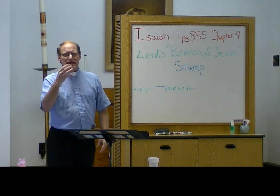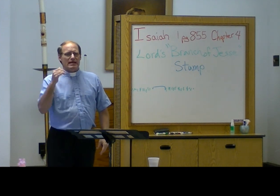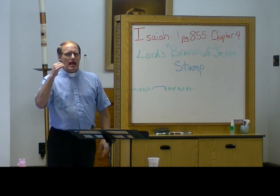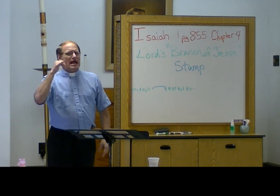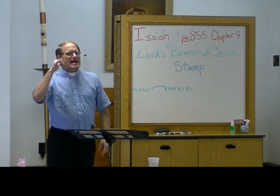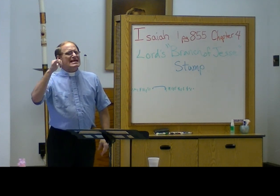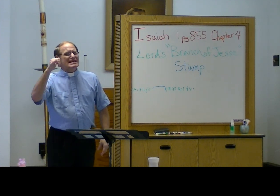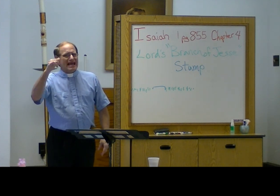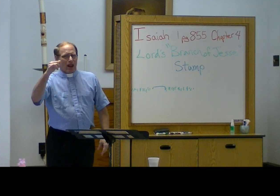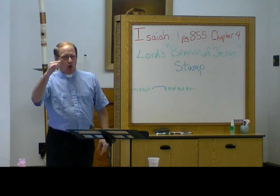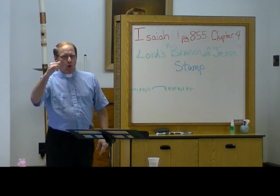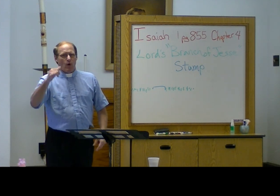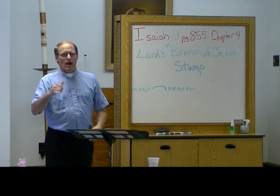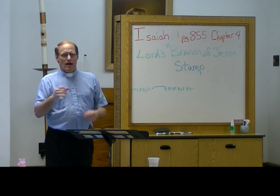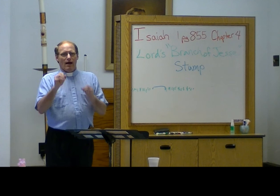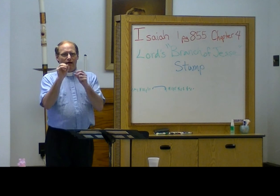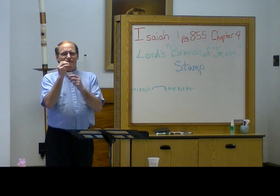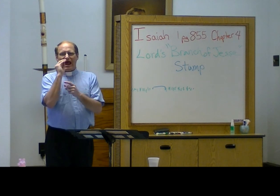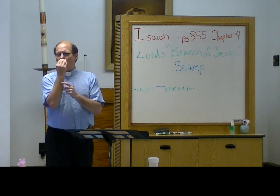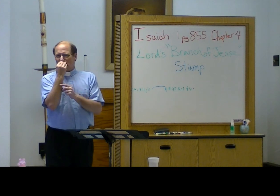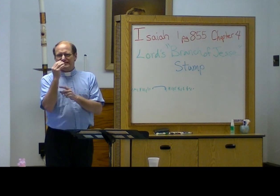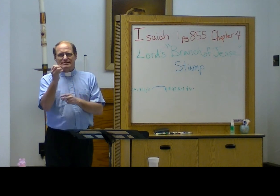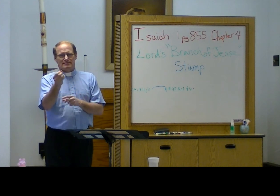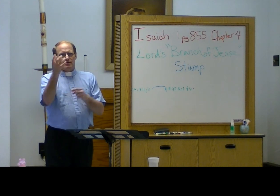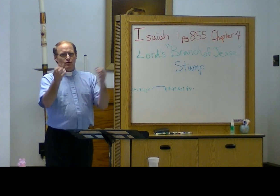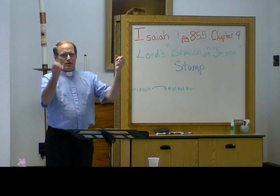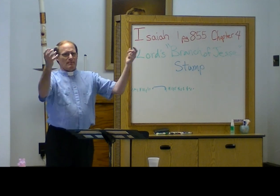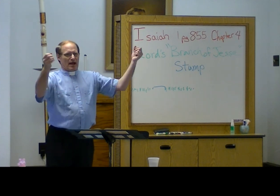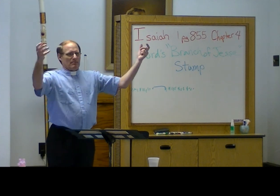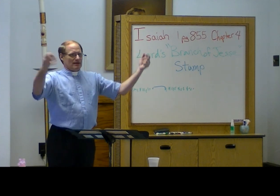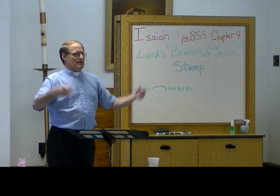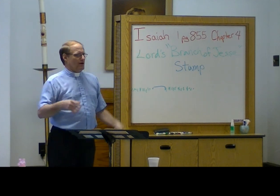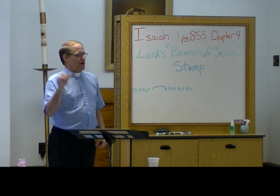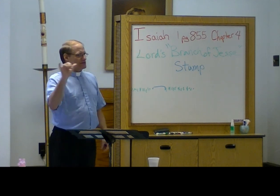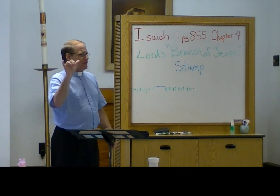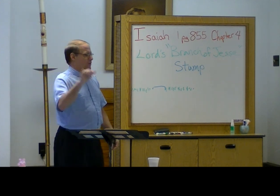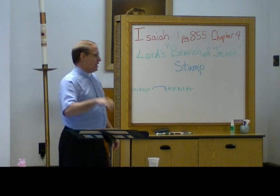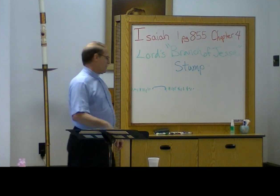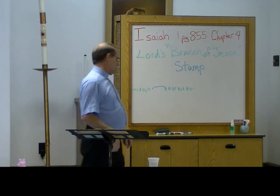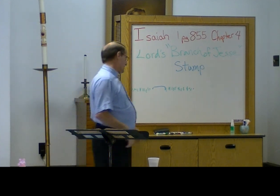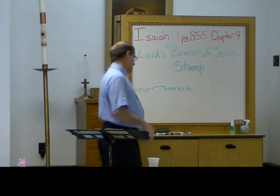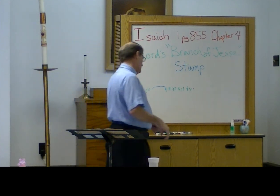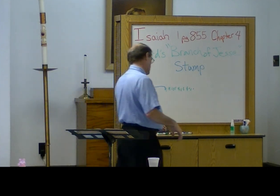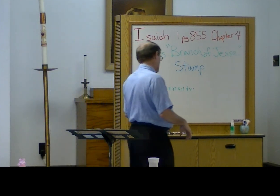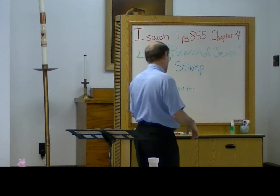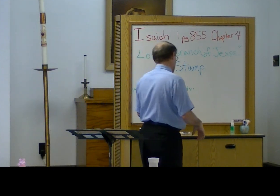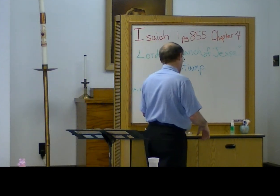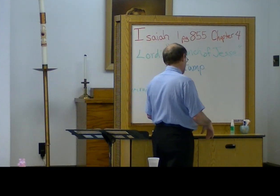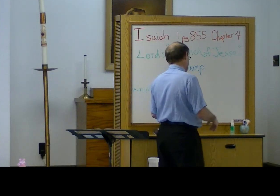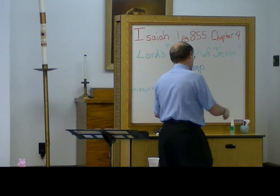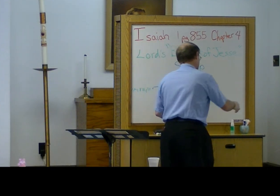pretty yellow flowers coming out also. Yeah.